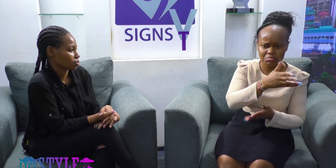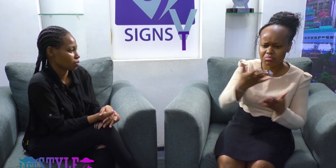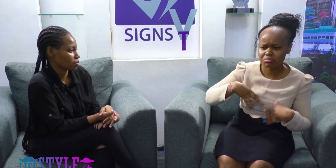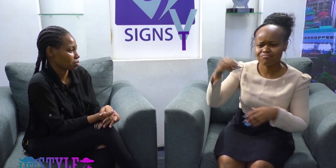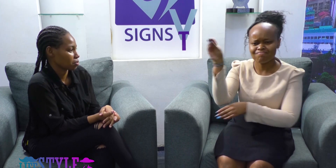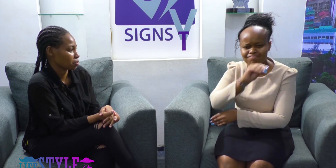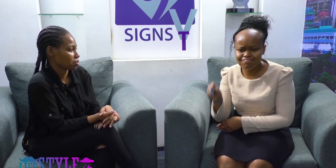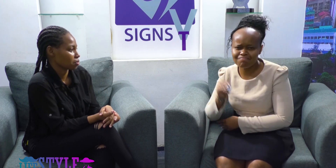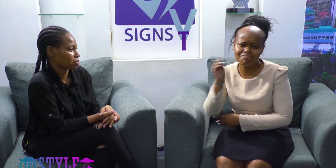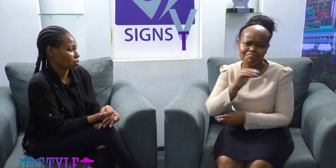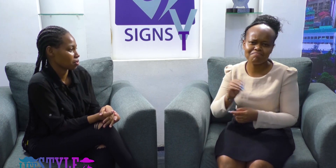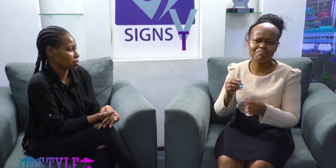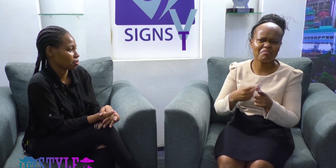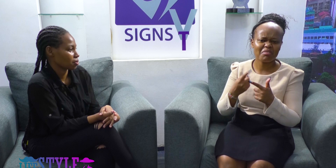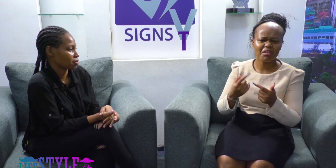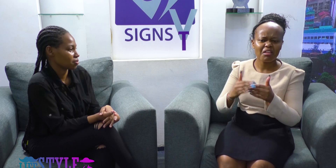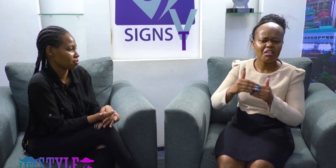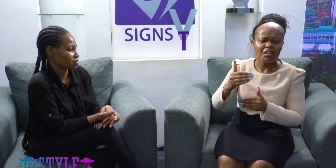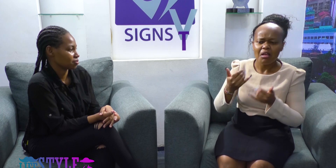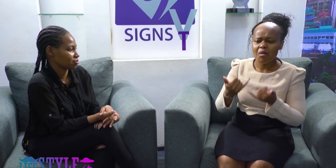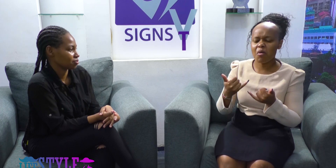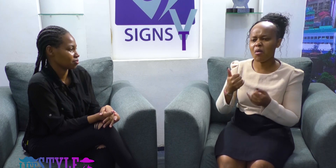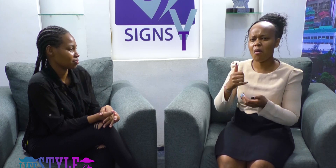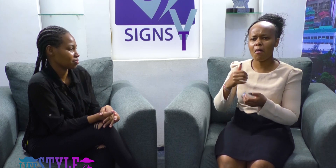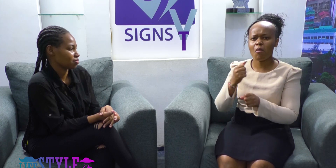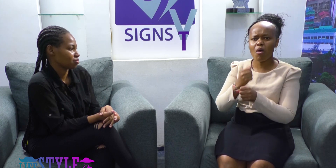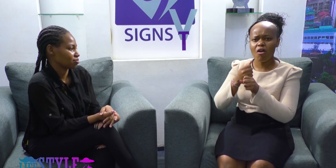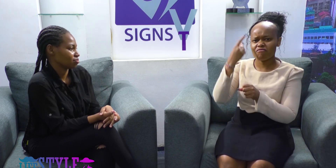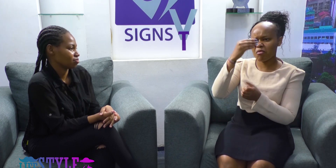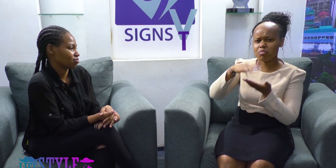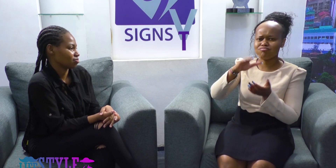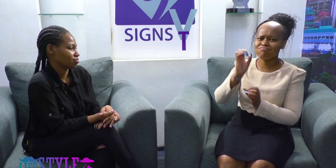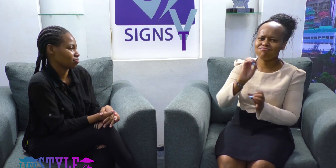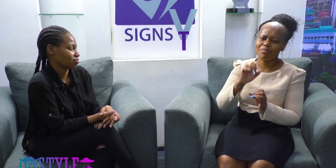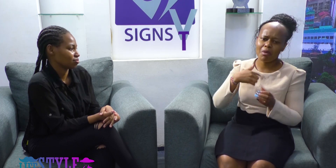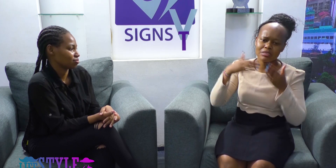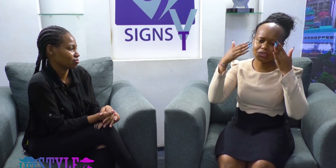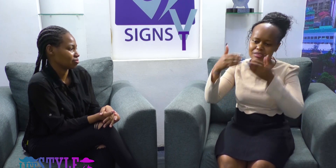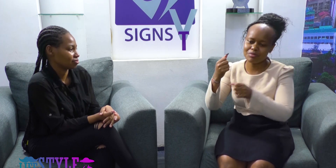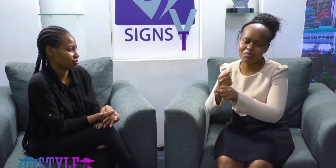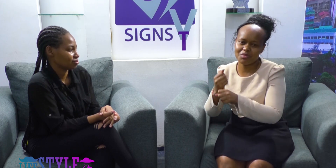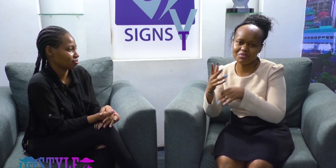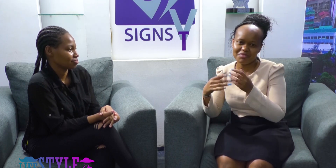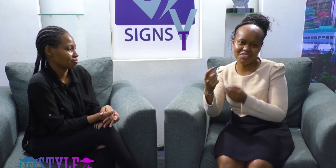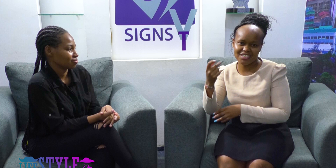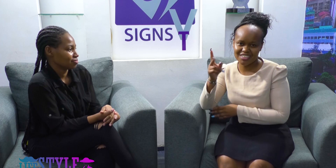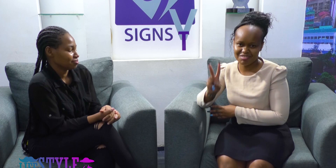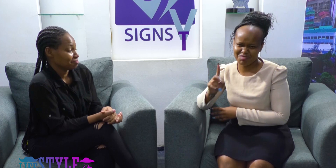before I loved makeup, but now My interest in